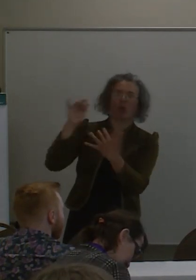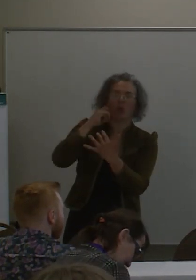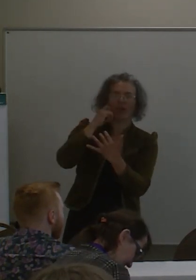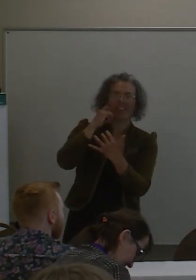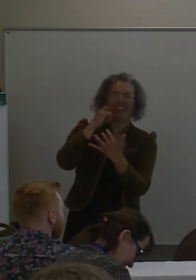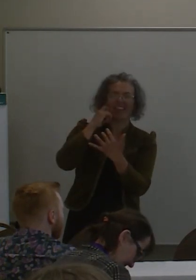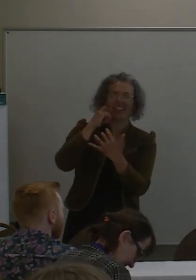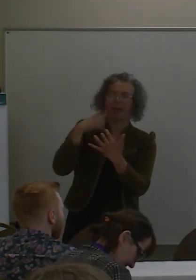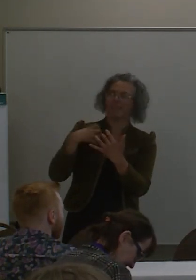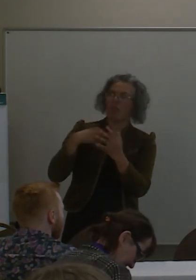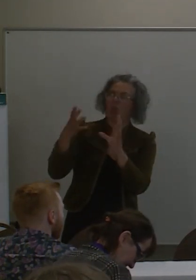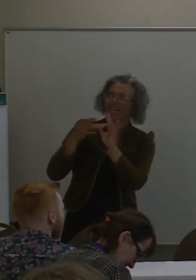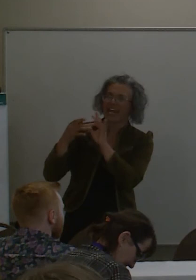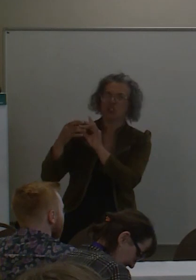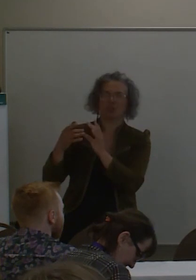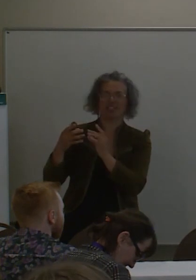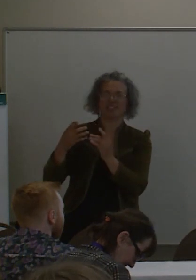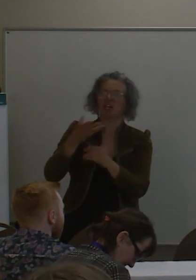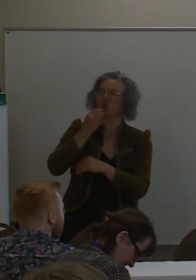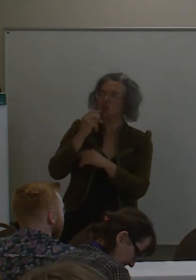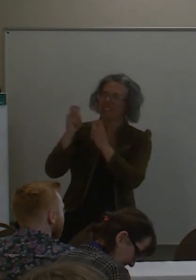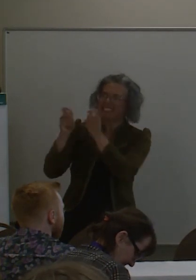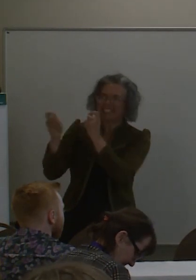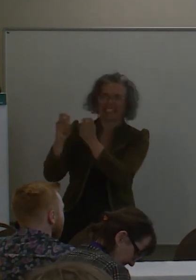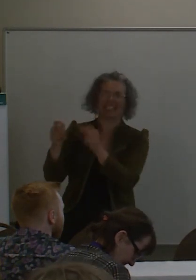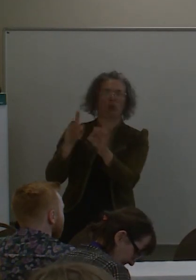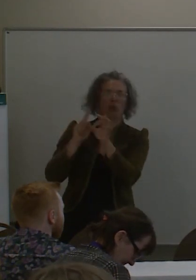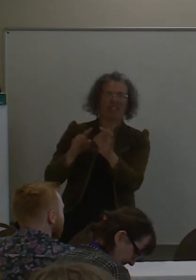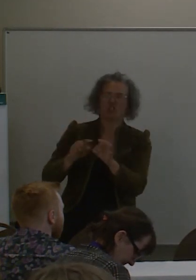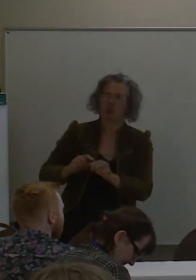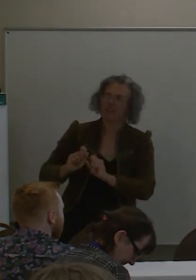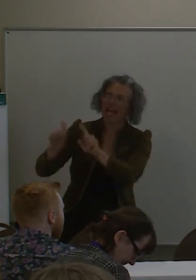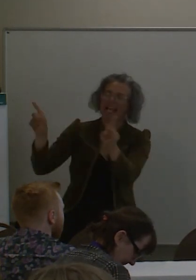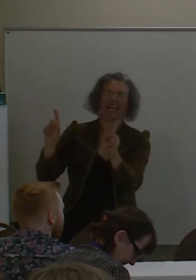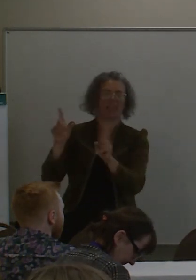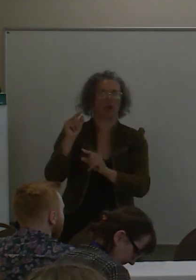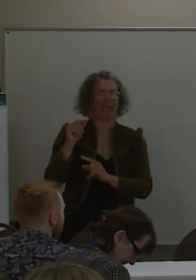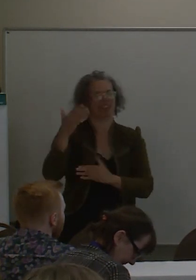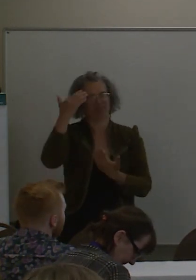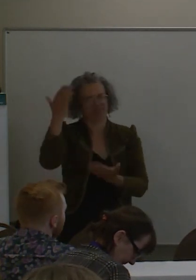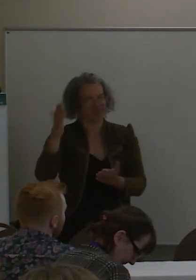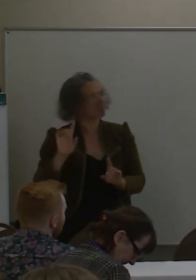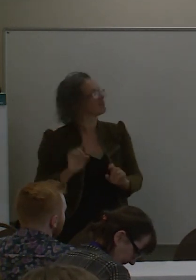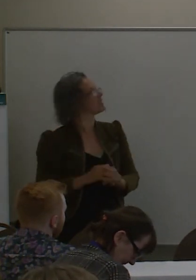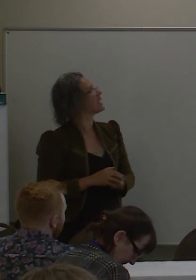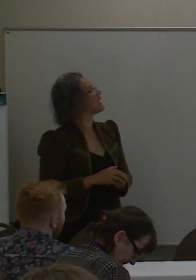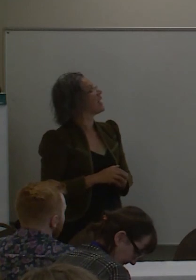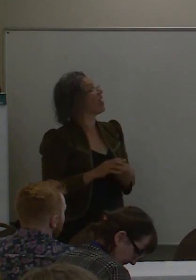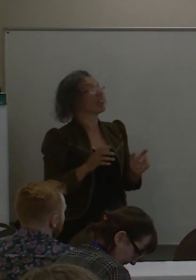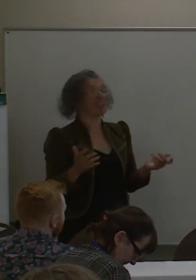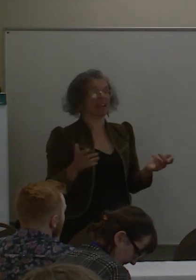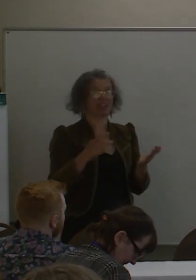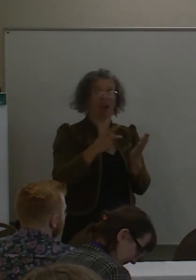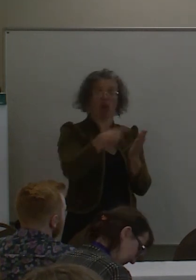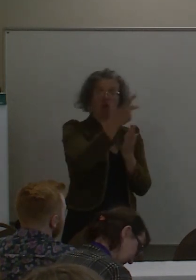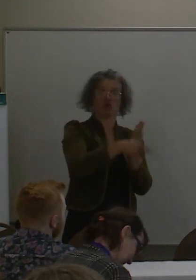more engagement, user testing, put a survey up. Who knows? And then we want to do a program called Memory Lane, where we're